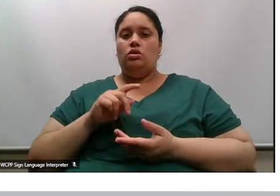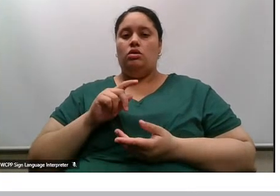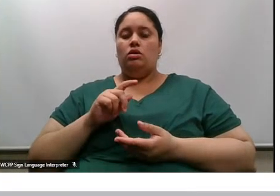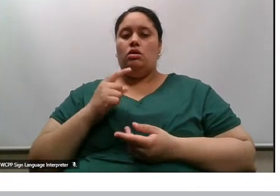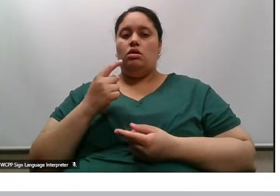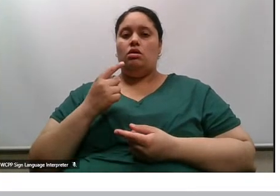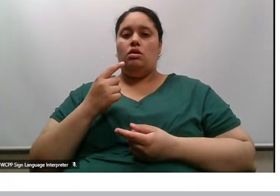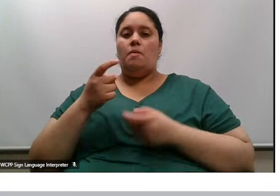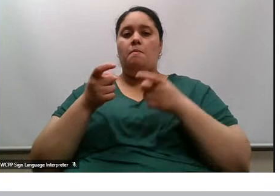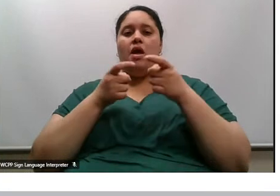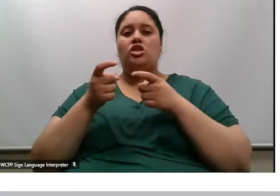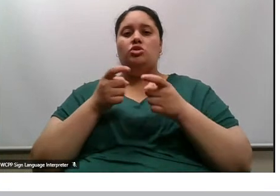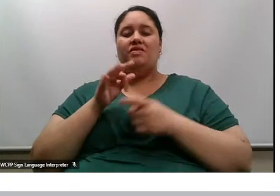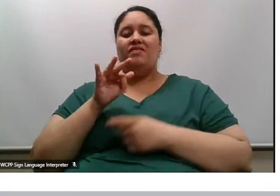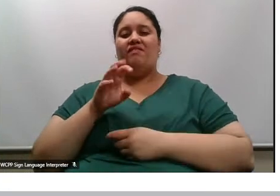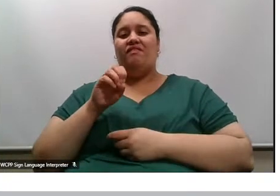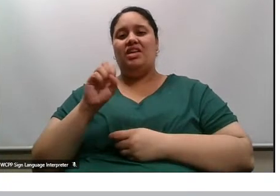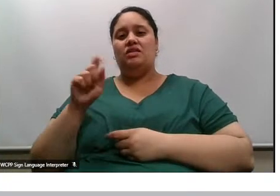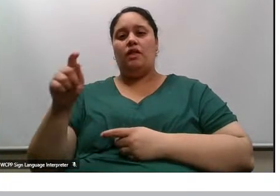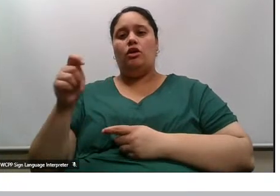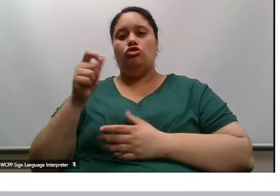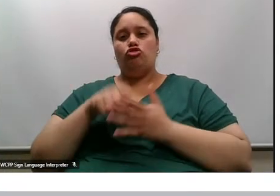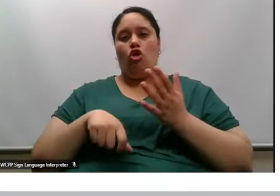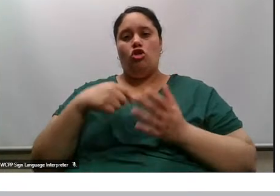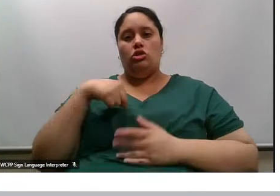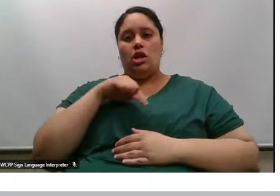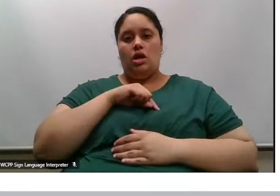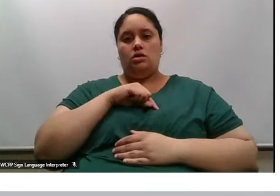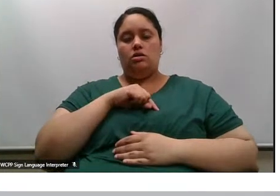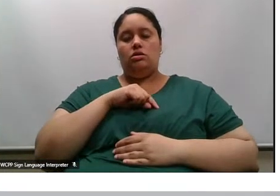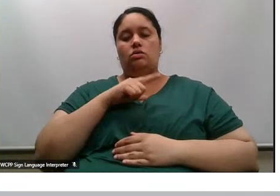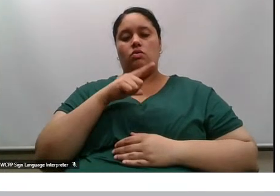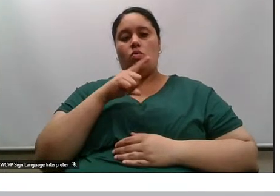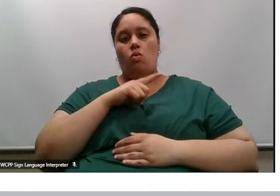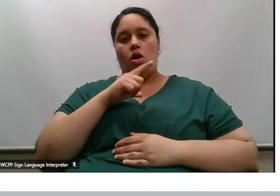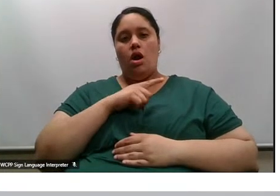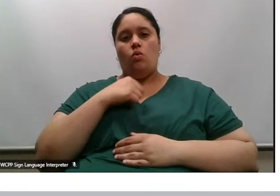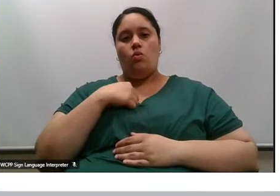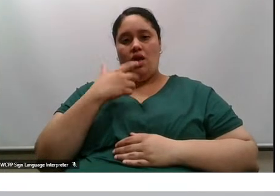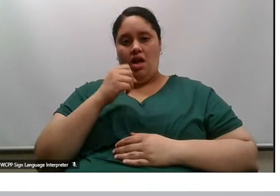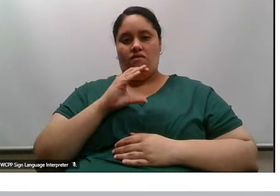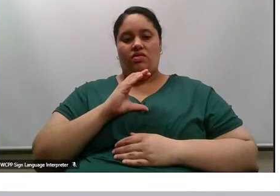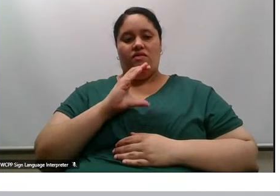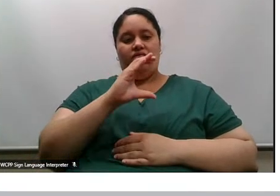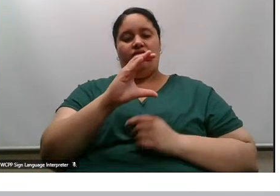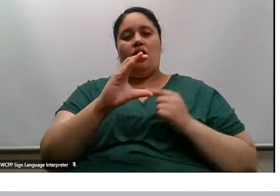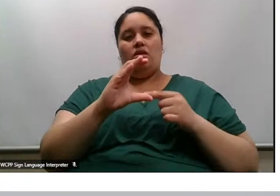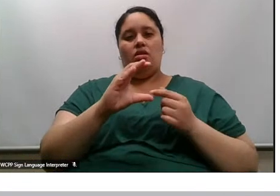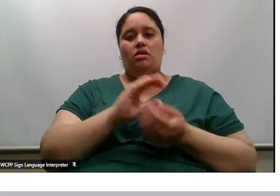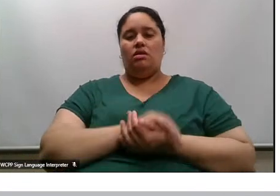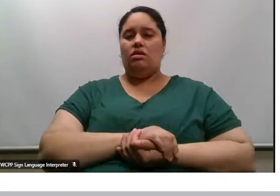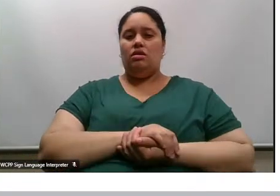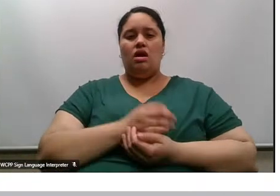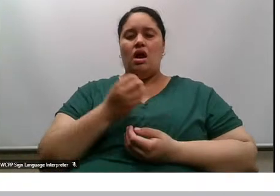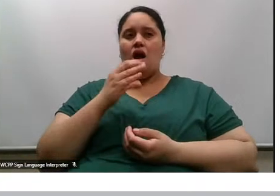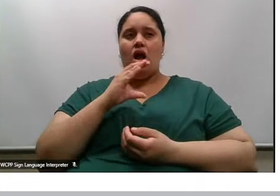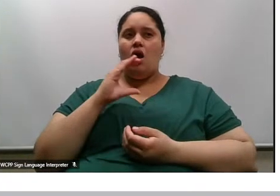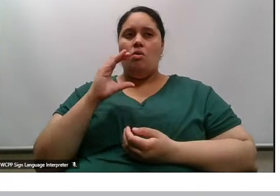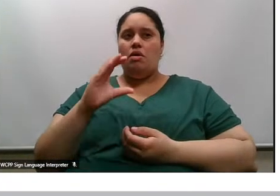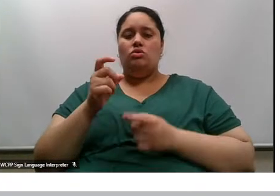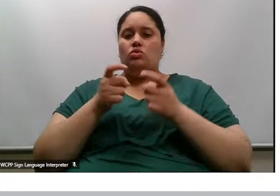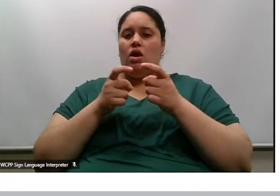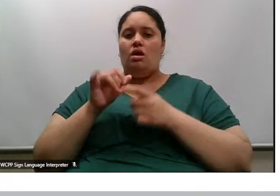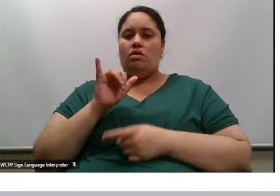the management fee that they charge us, because we have the funding of that. How much money to handle that